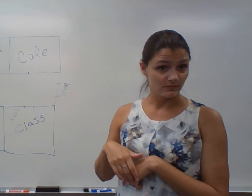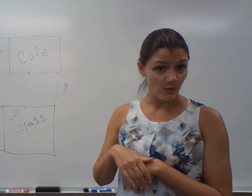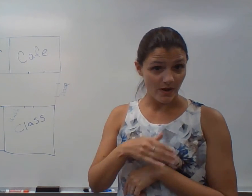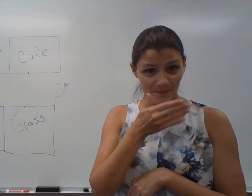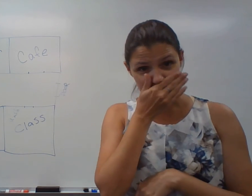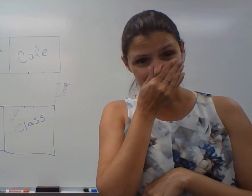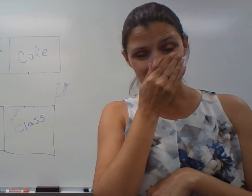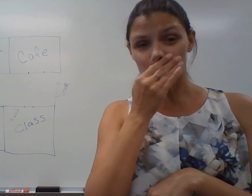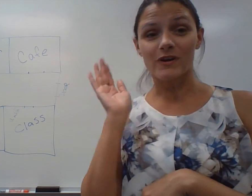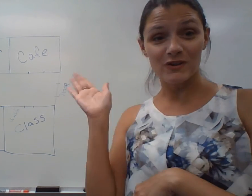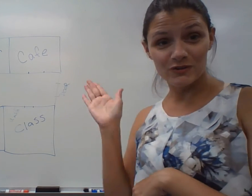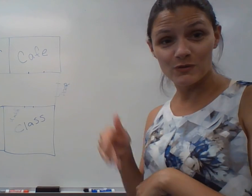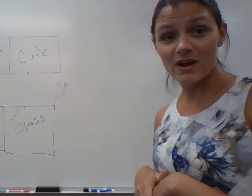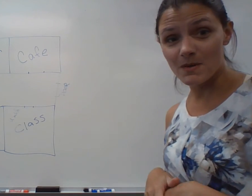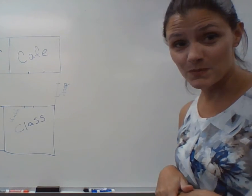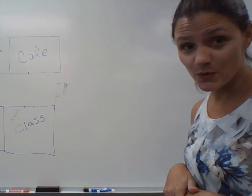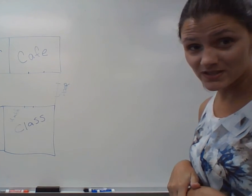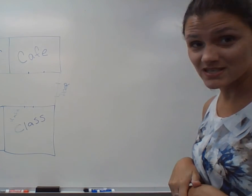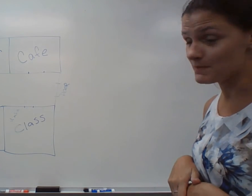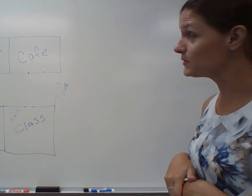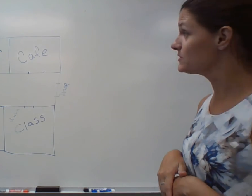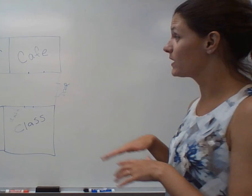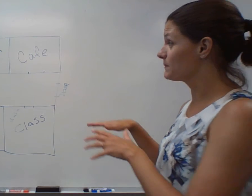Okay, we're going to look through a couple more examples